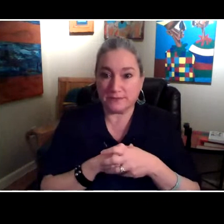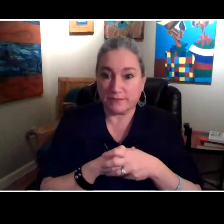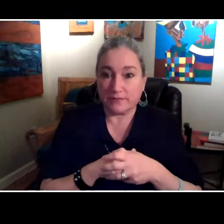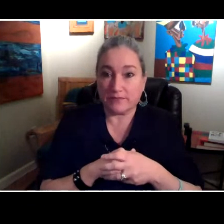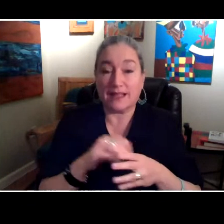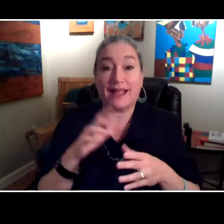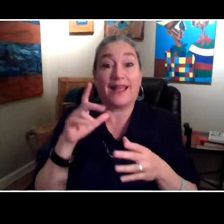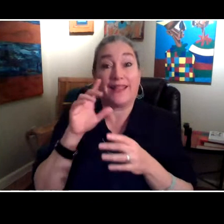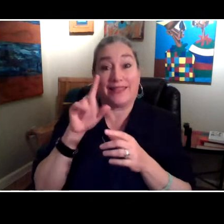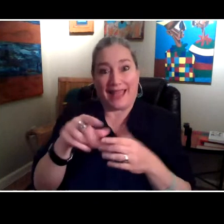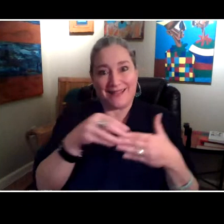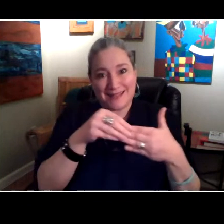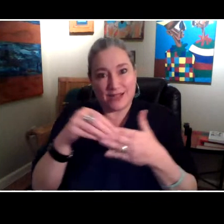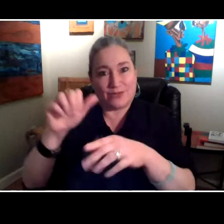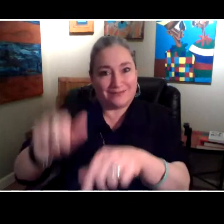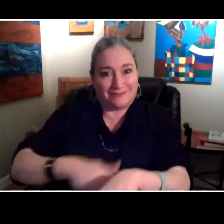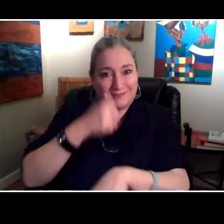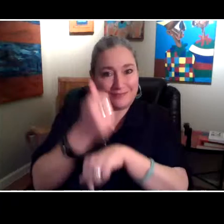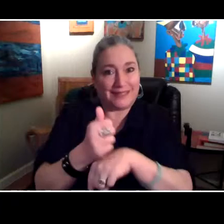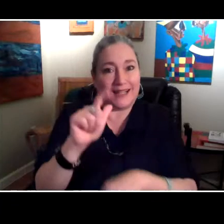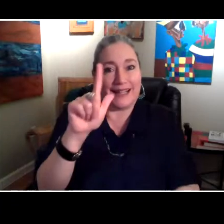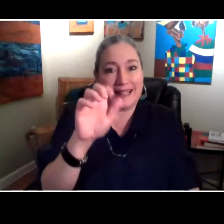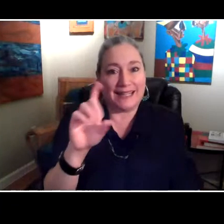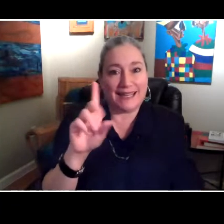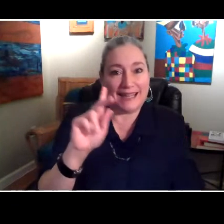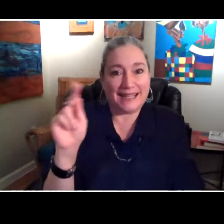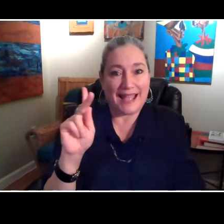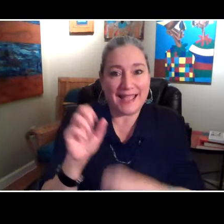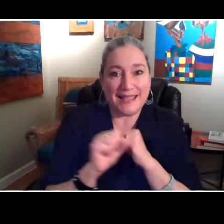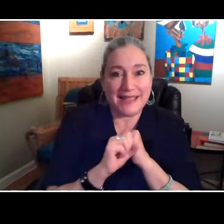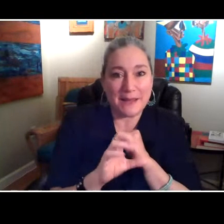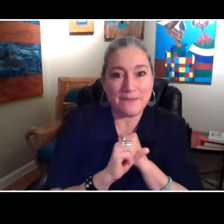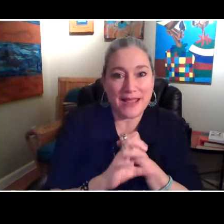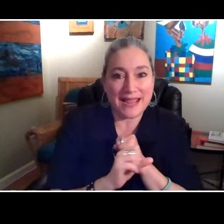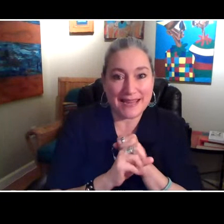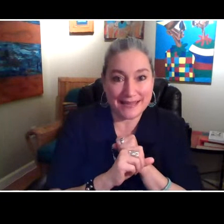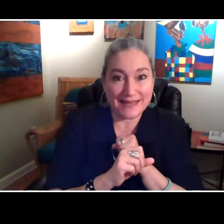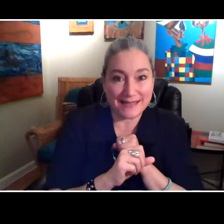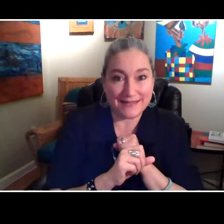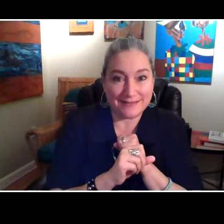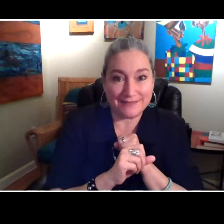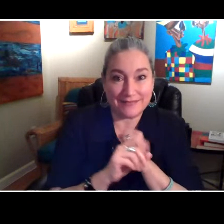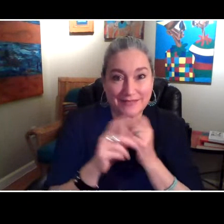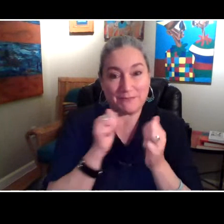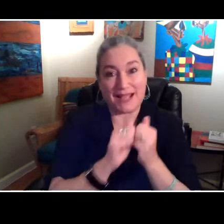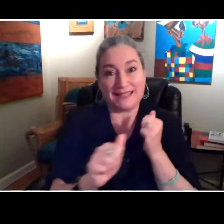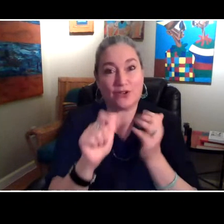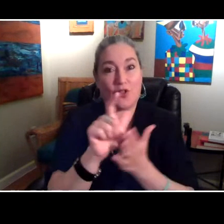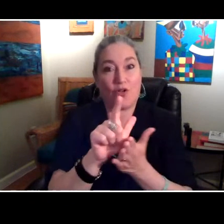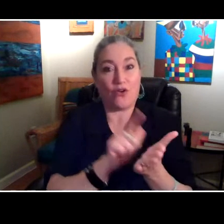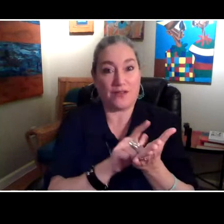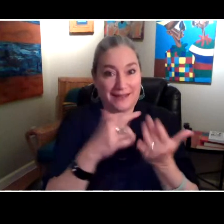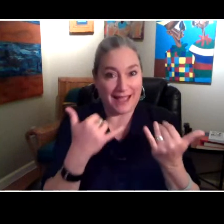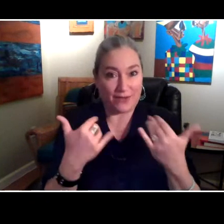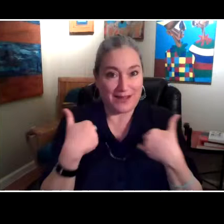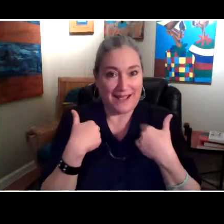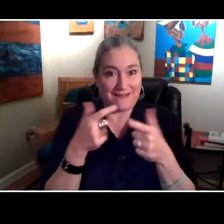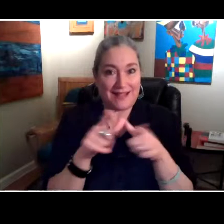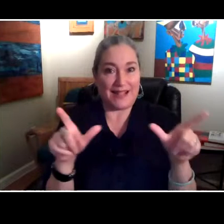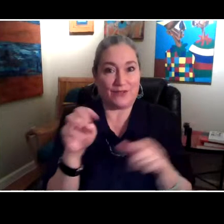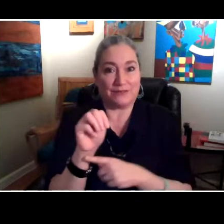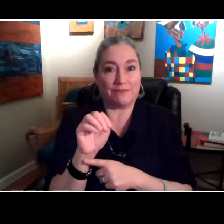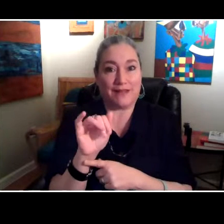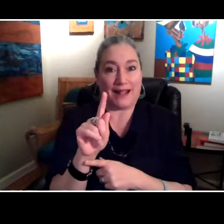was a lot of attention in newspapers and media around not passing that bill. And through that, the Lead